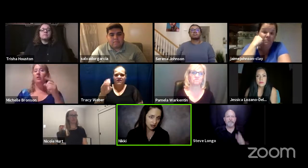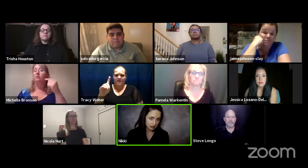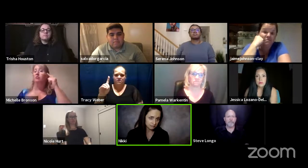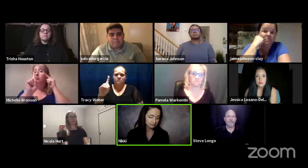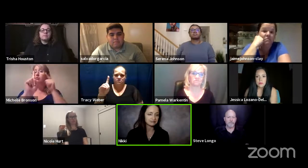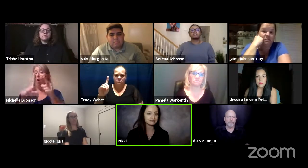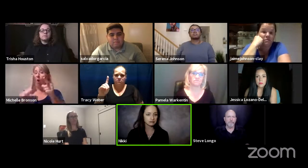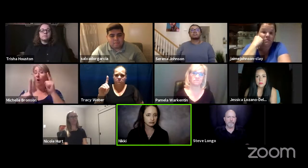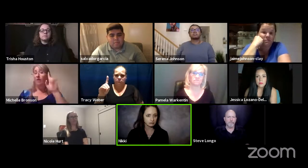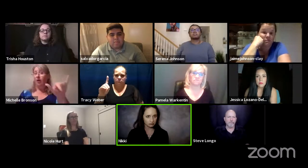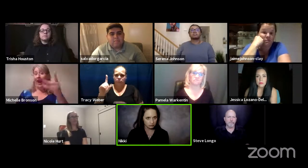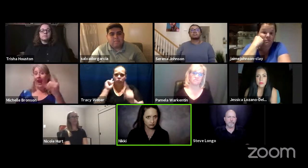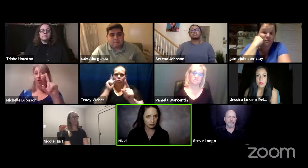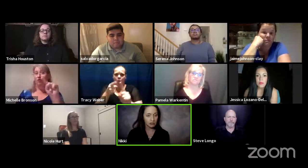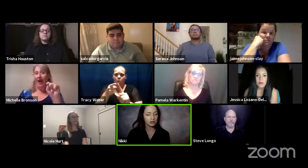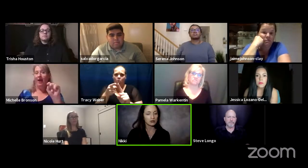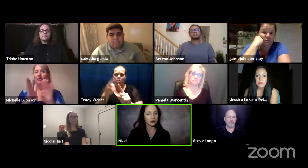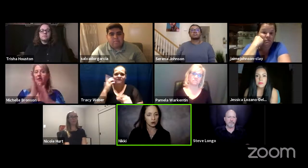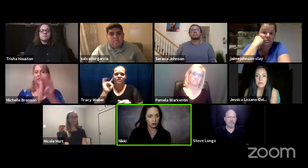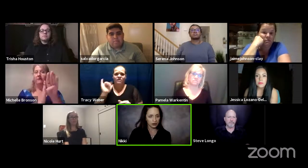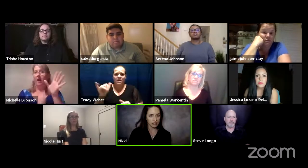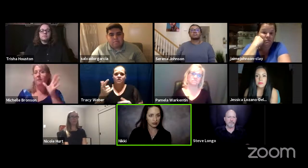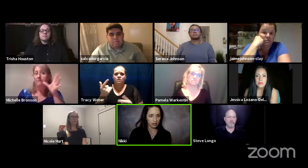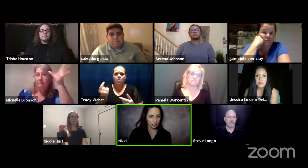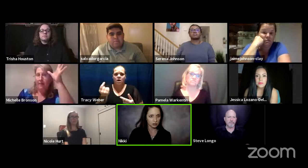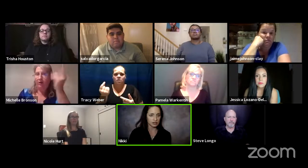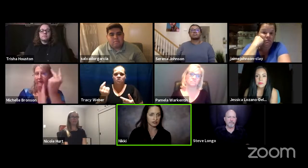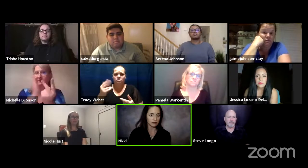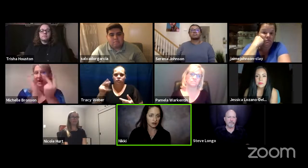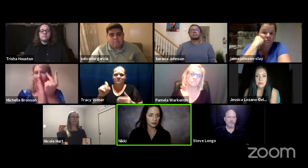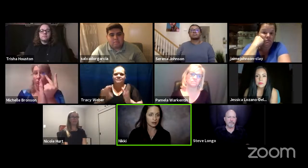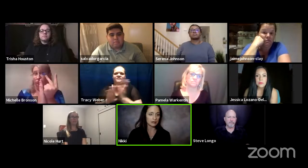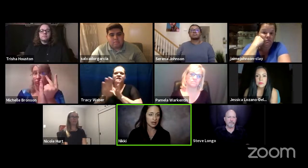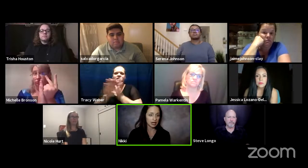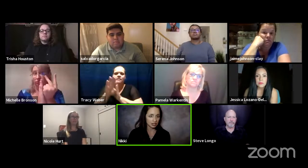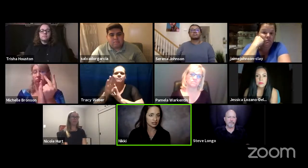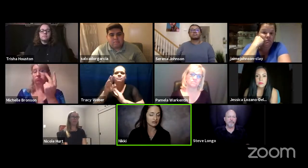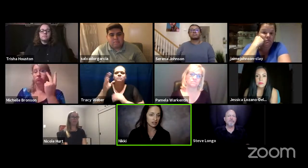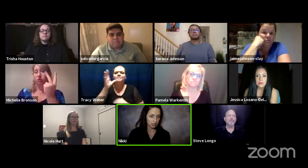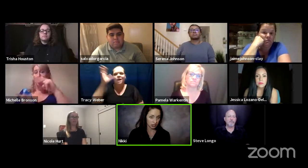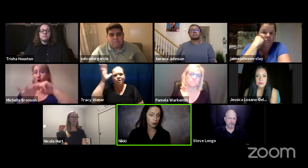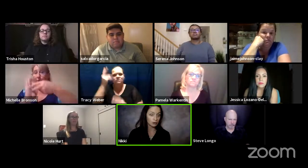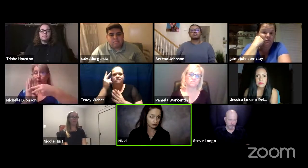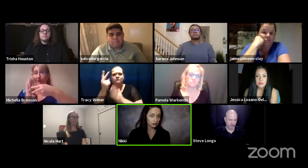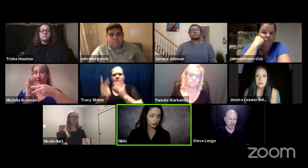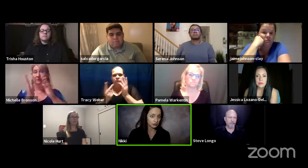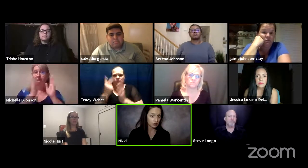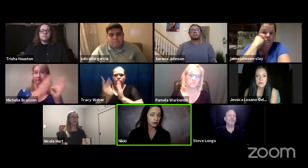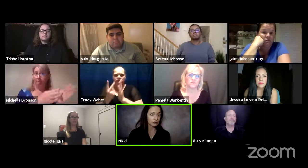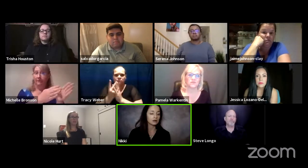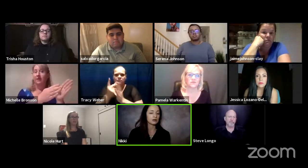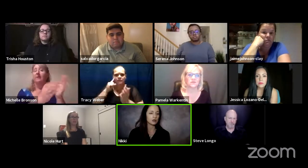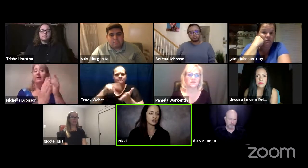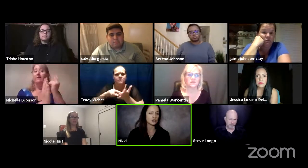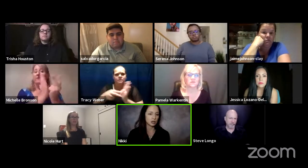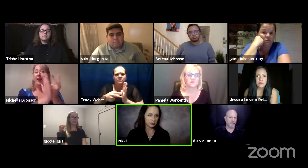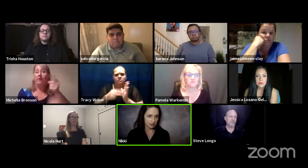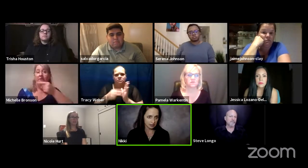Merced. The goal for that grant was to develop a parent video with 2 purposes in